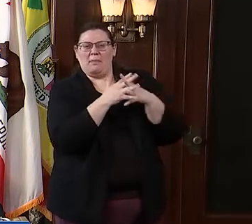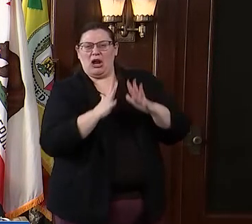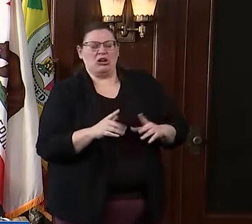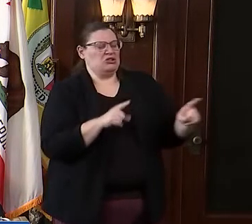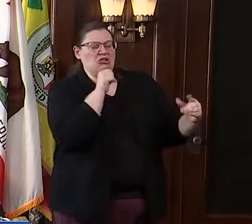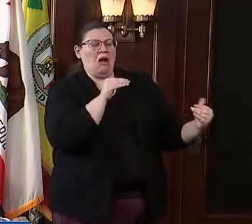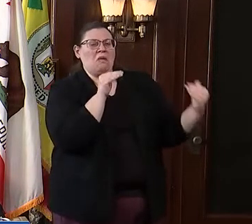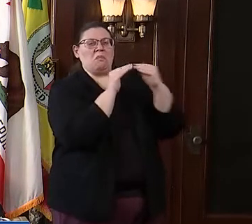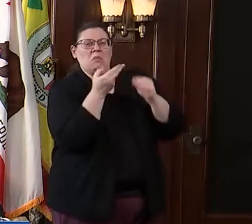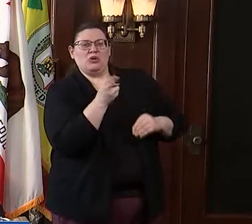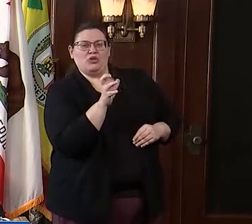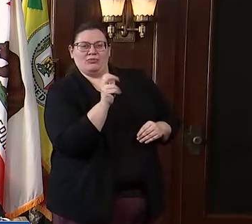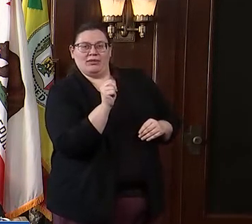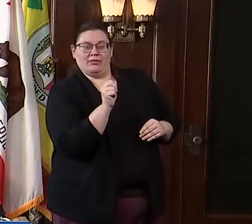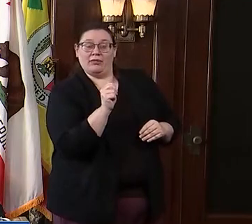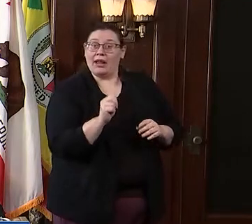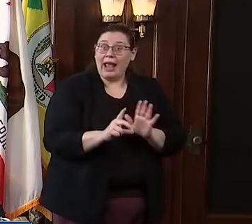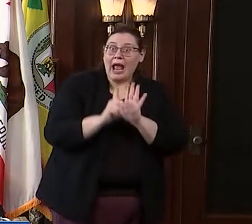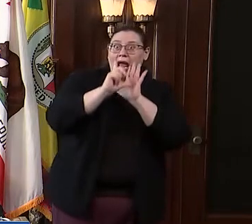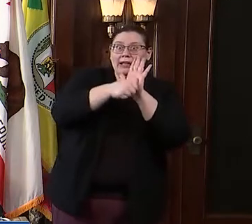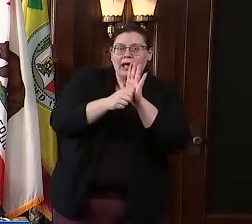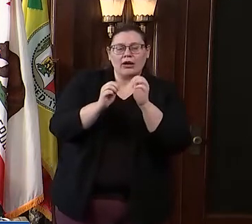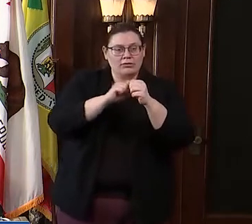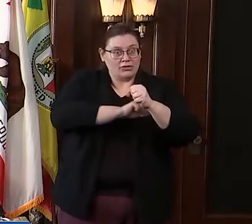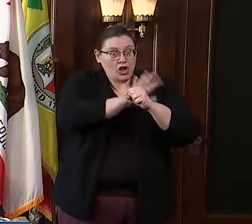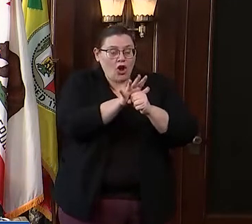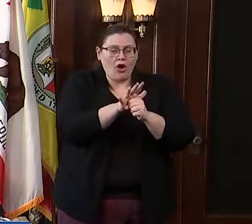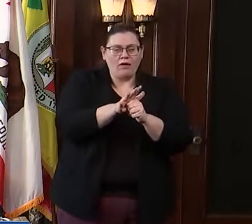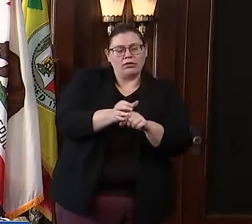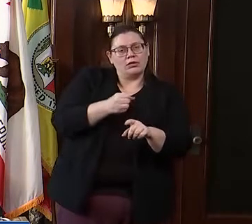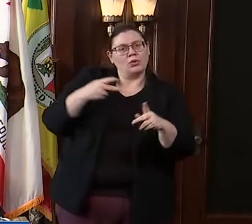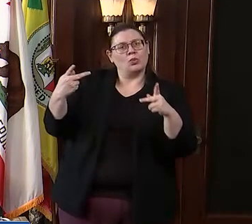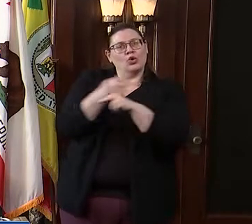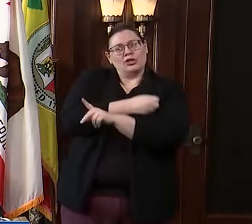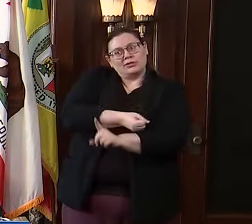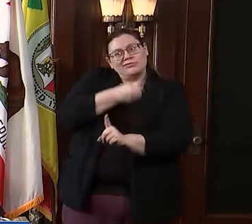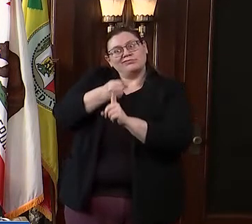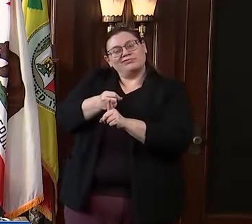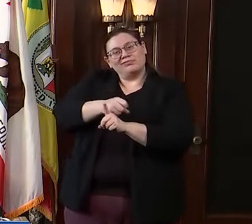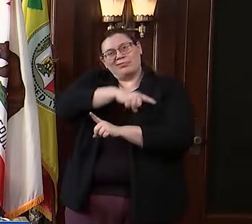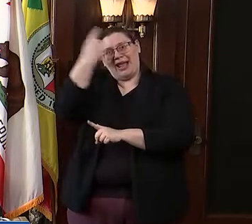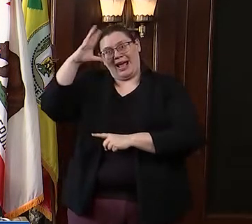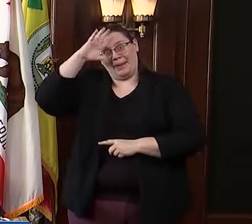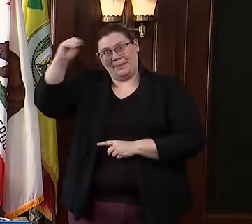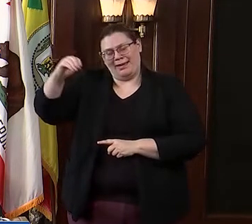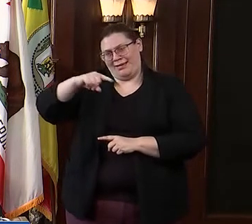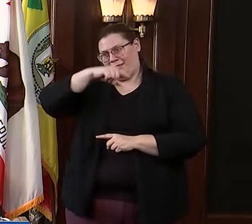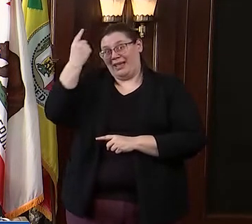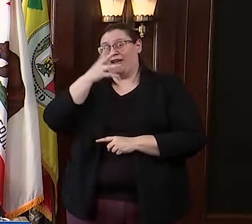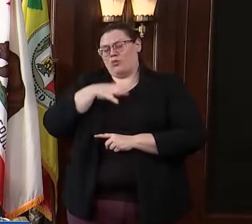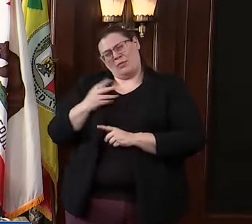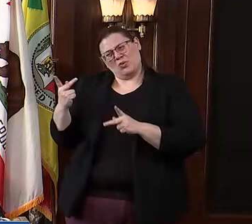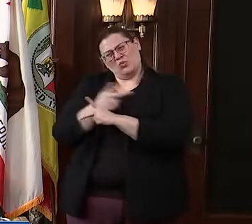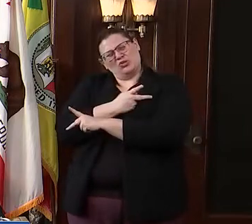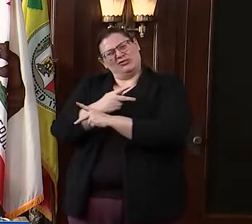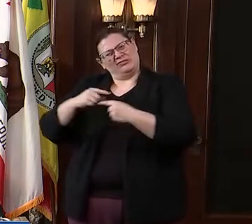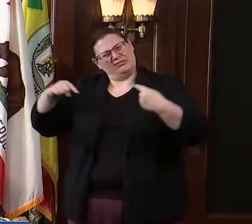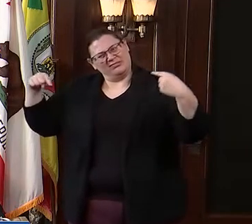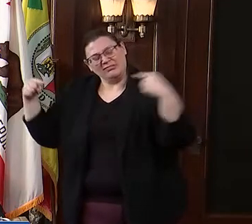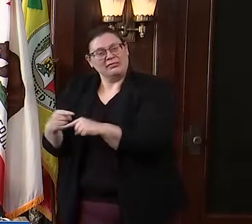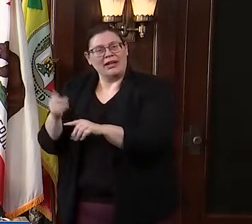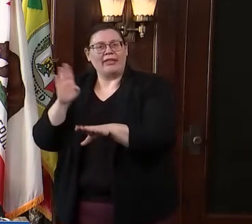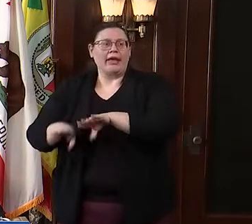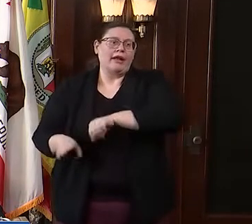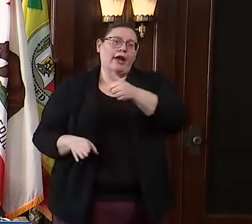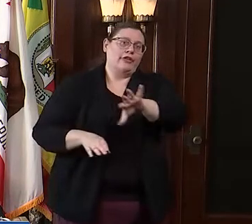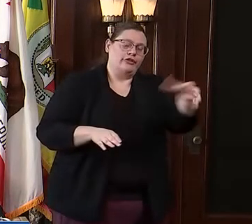And later about the way that COVID-19 infects and kills Black men and women at rates higher than any other community, together with